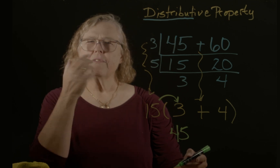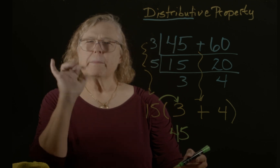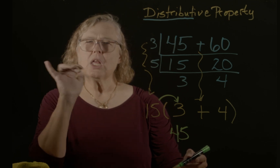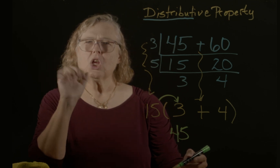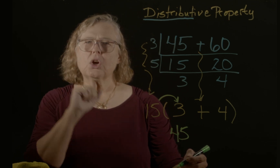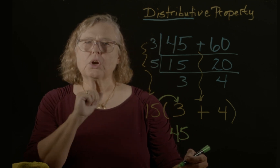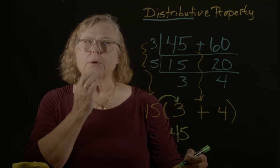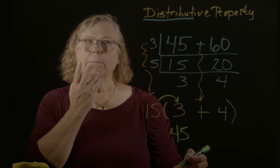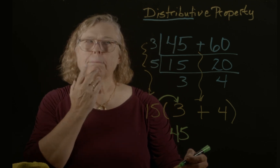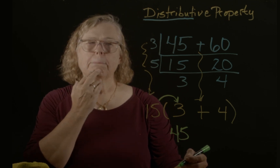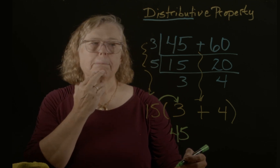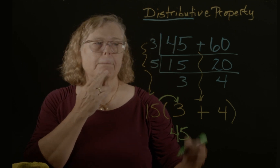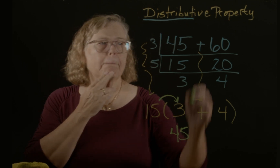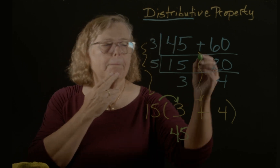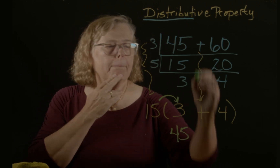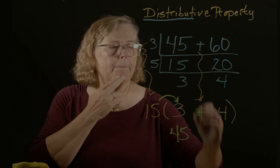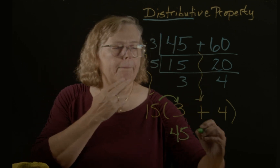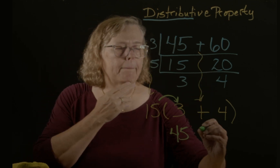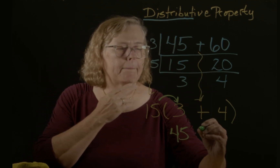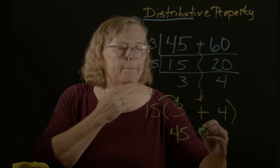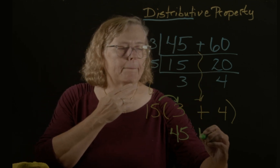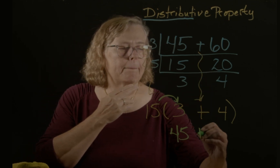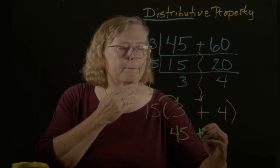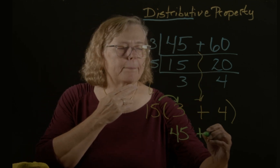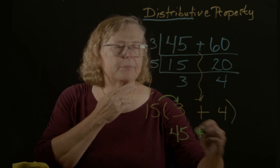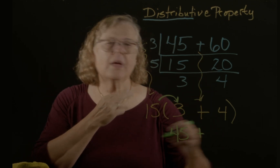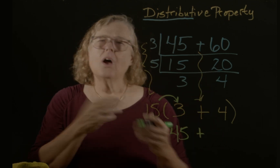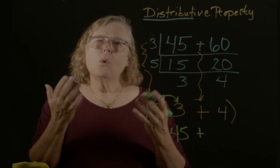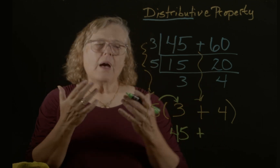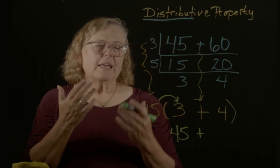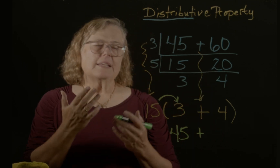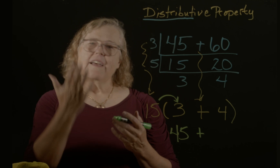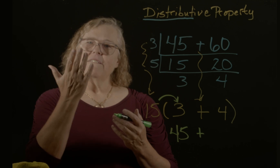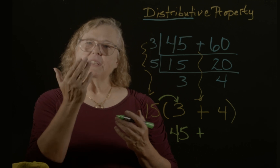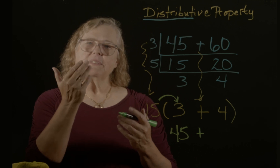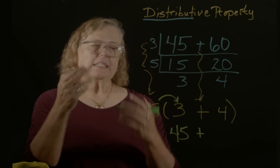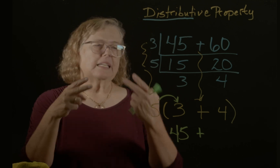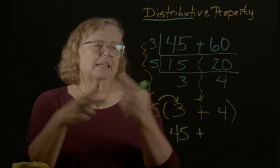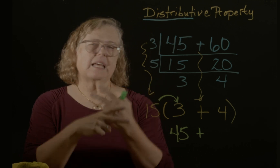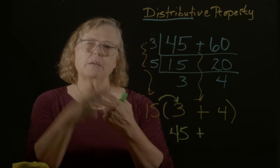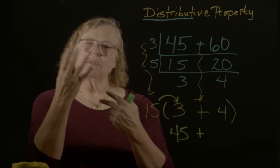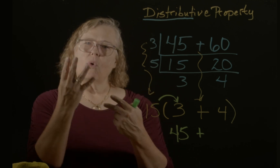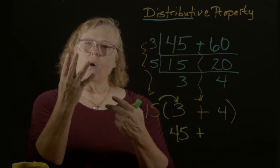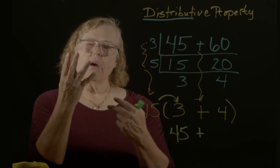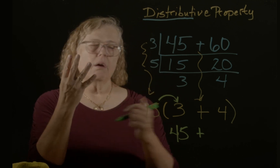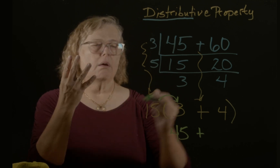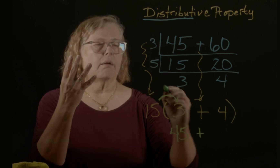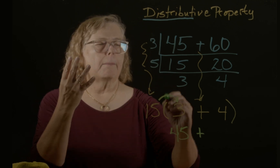Huh. That looks the same. It looks familiar. Plus, what is 15